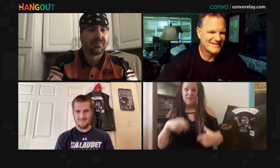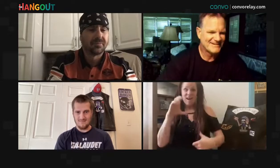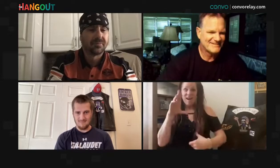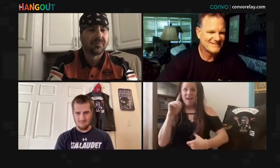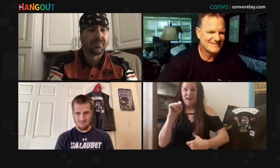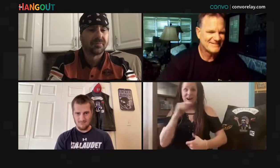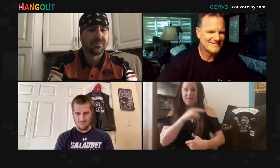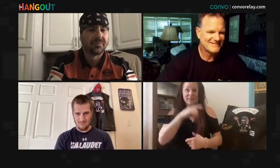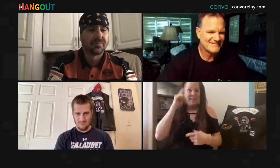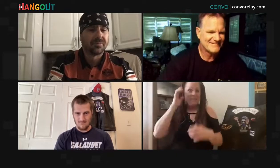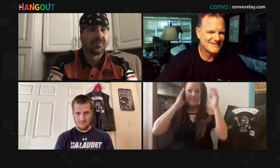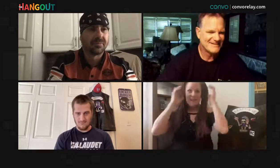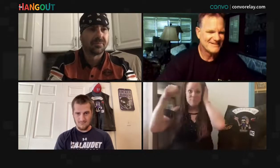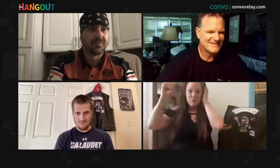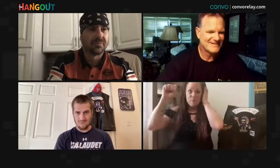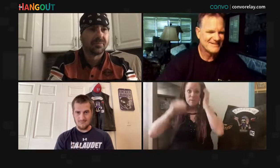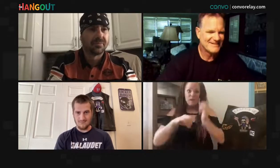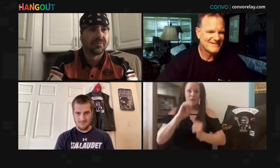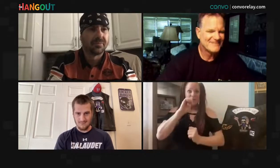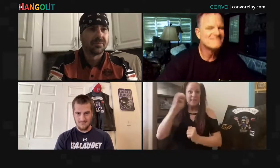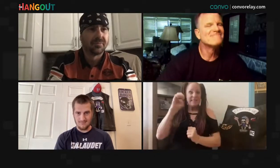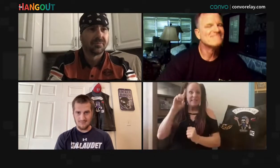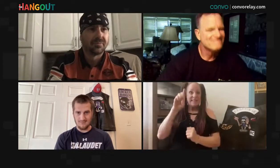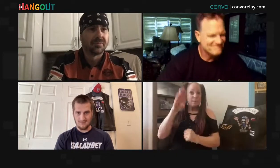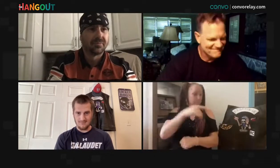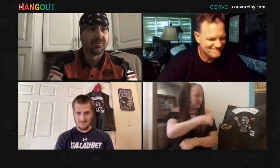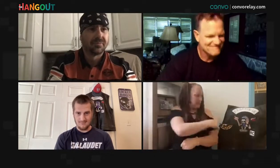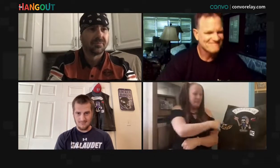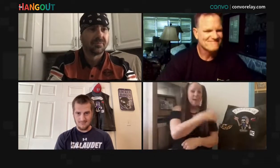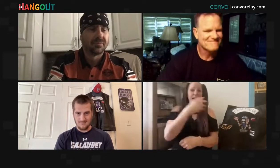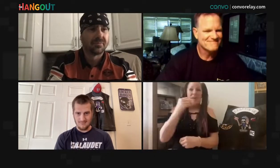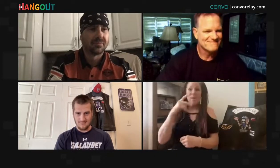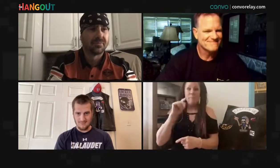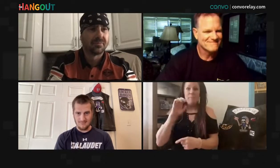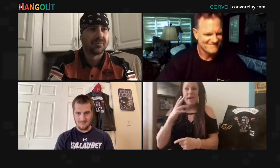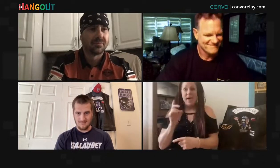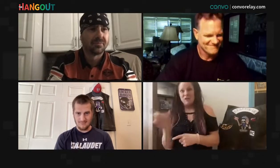a black and white dog with sunglasses, and I have my deaf